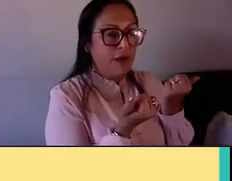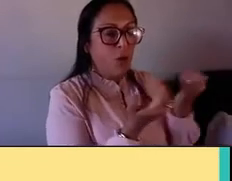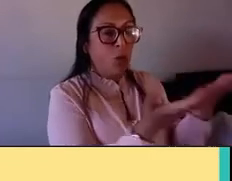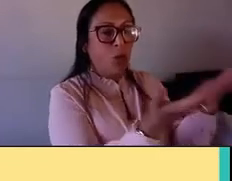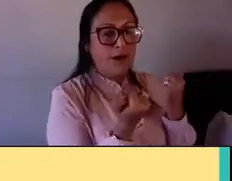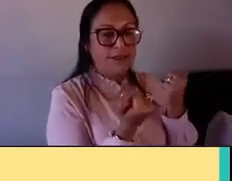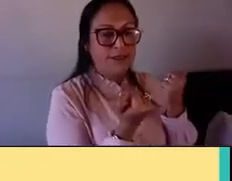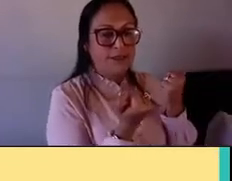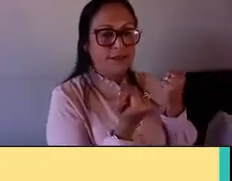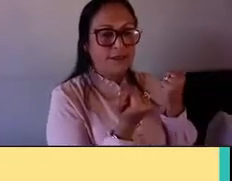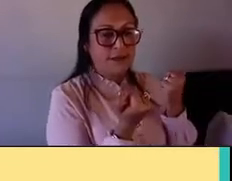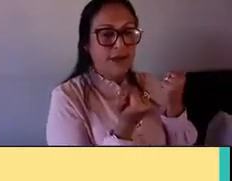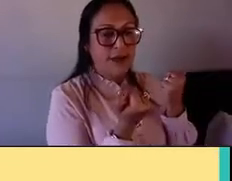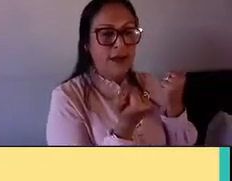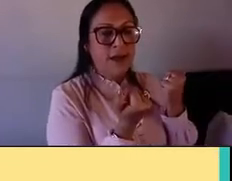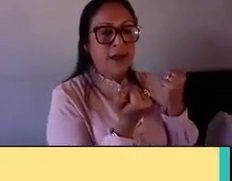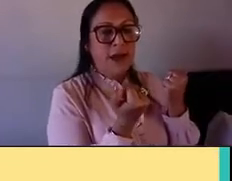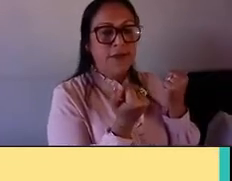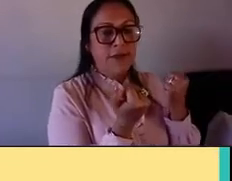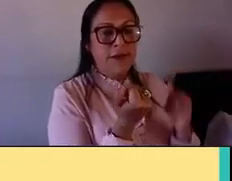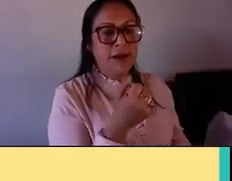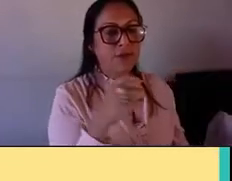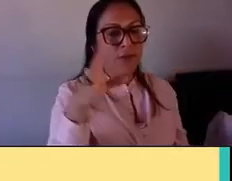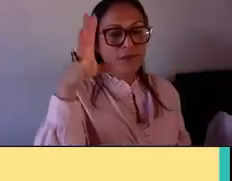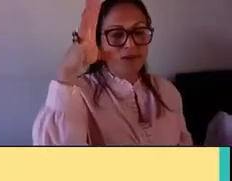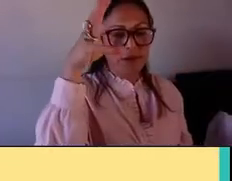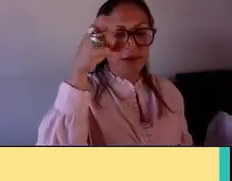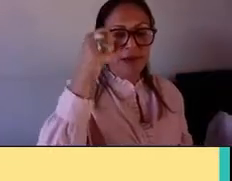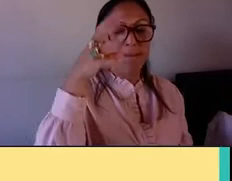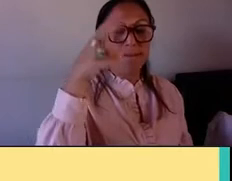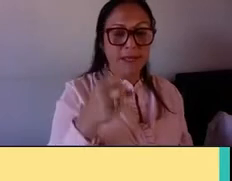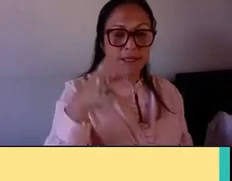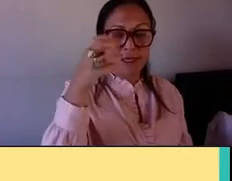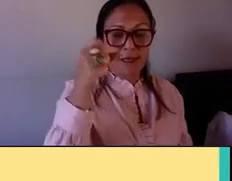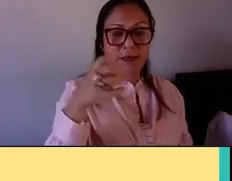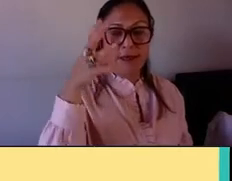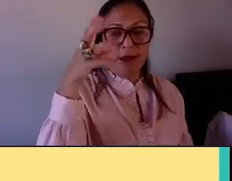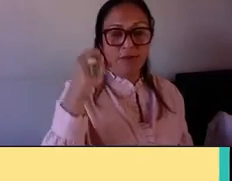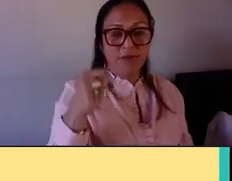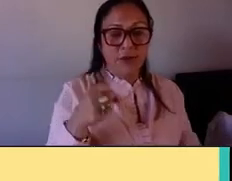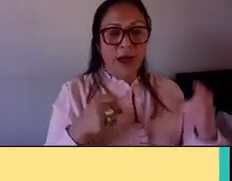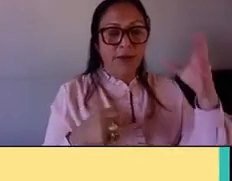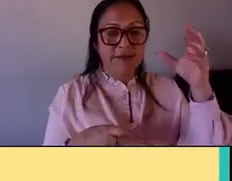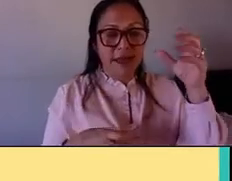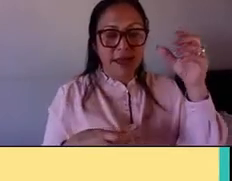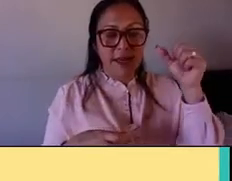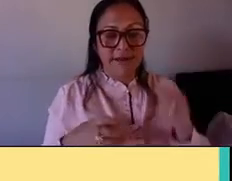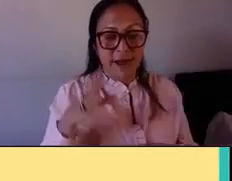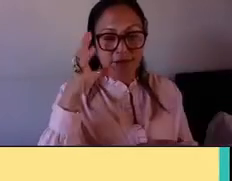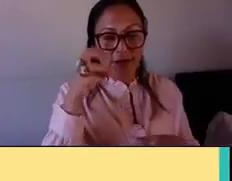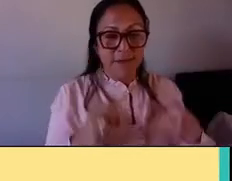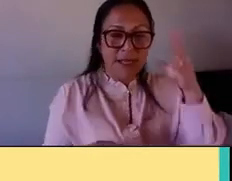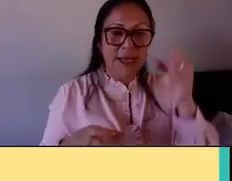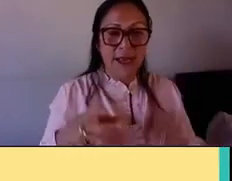yourself, want, okay? And then the next one would be something like milk. So I always say it's